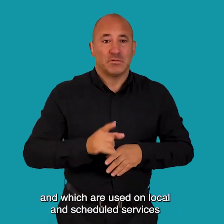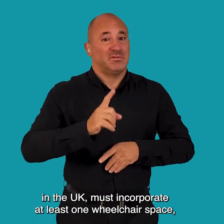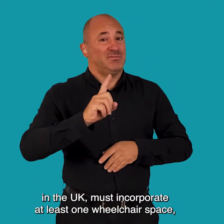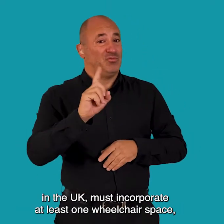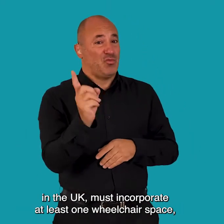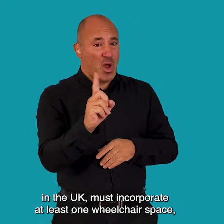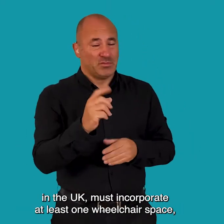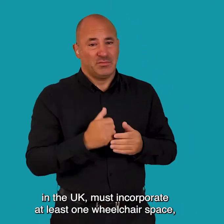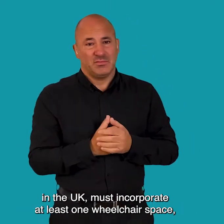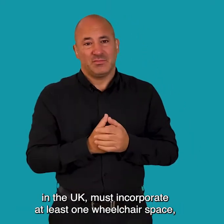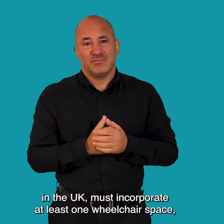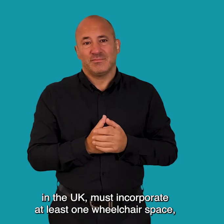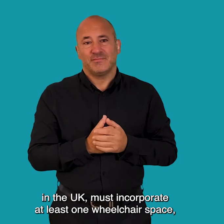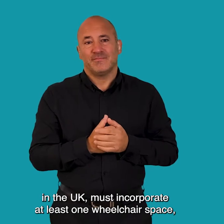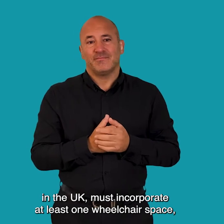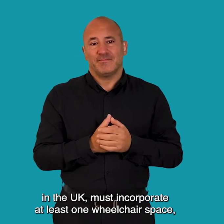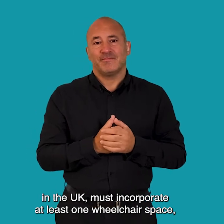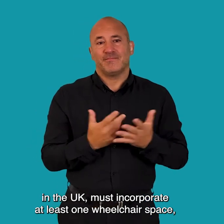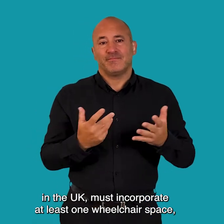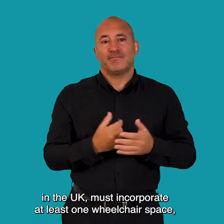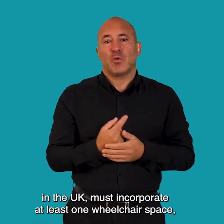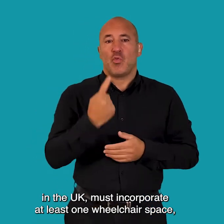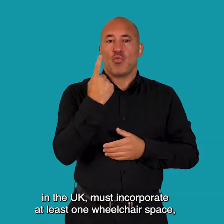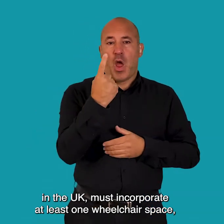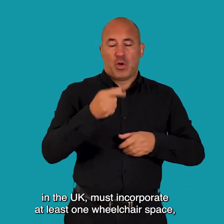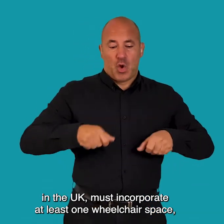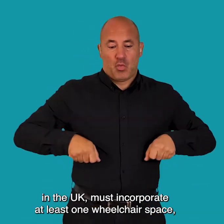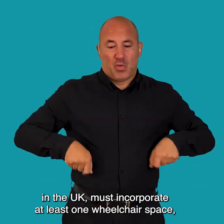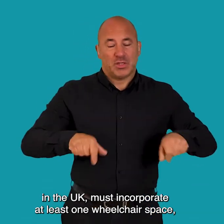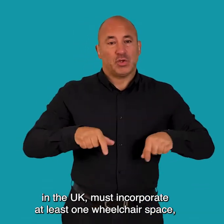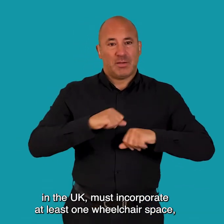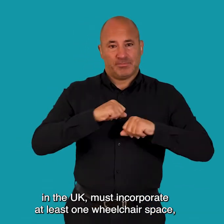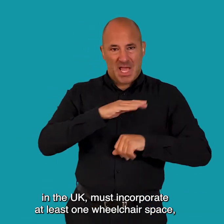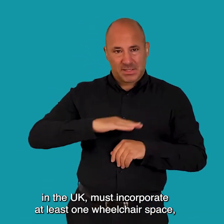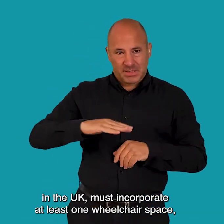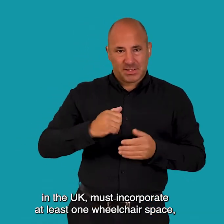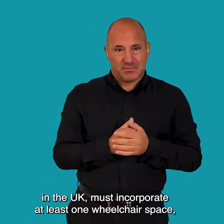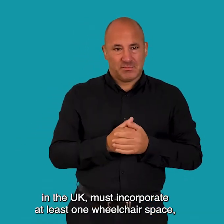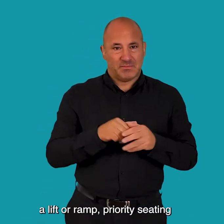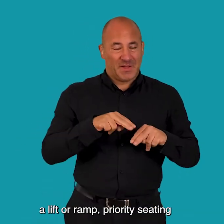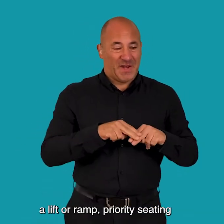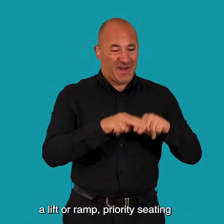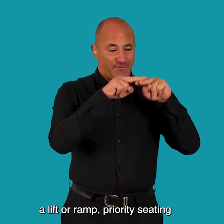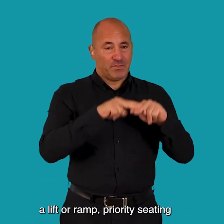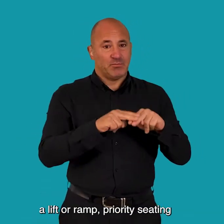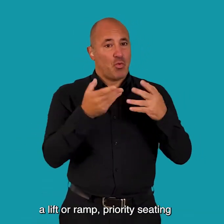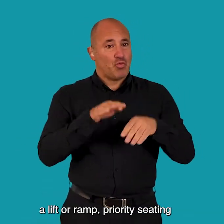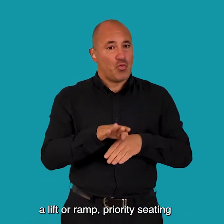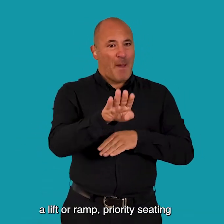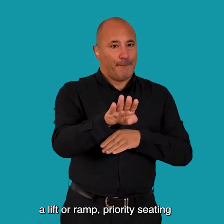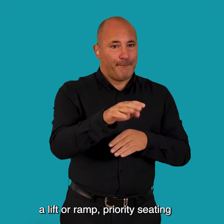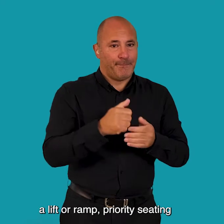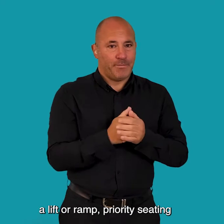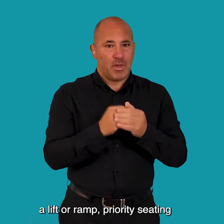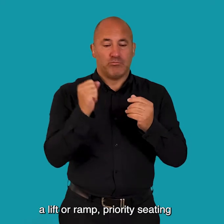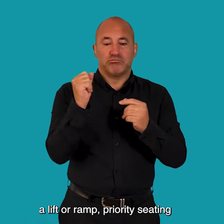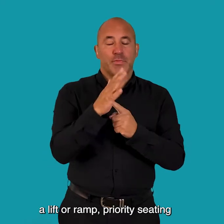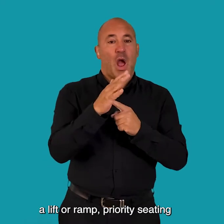the UK must incorporate at least one wheelchair space, a lift or ramp, priority